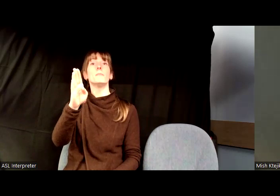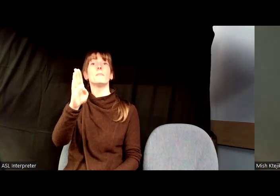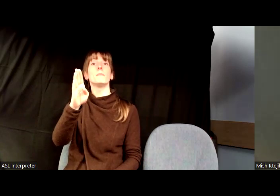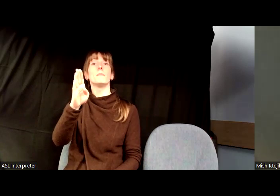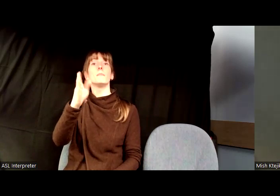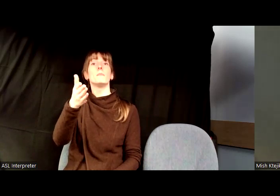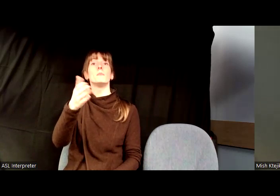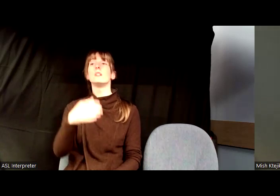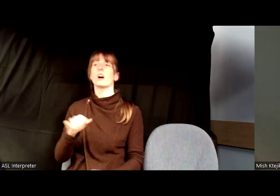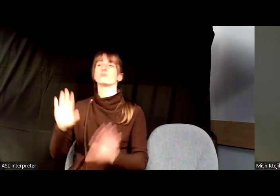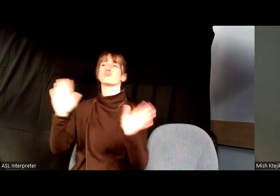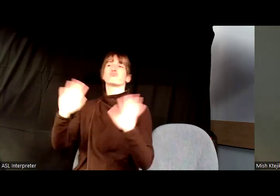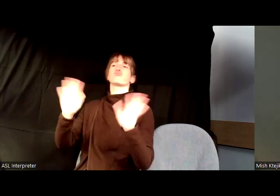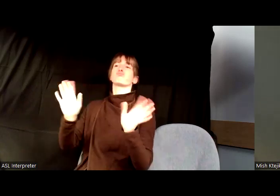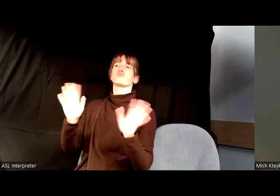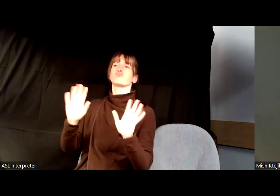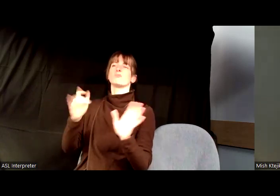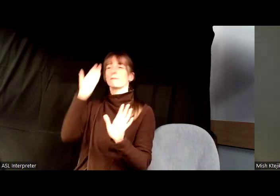Bob? I'm good, thank you.